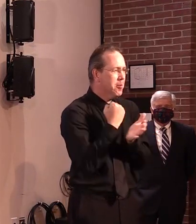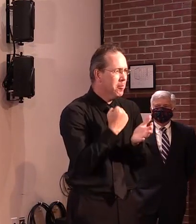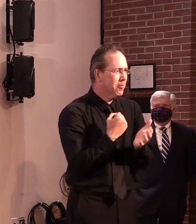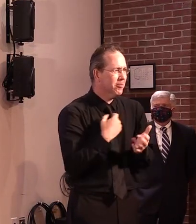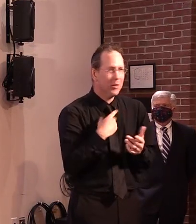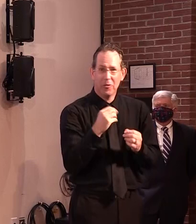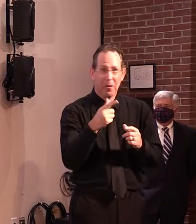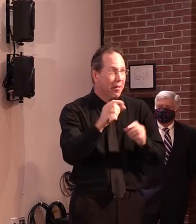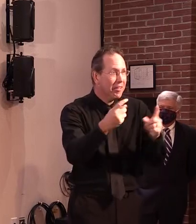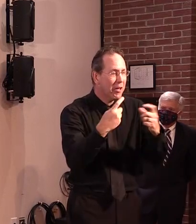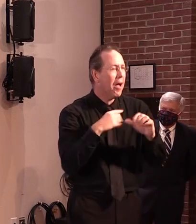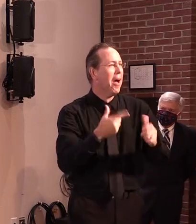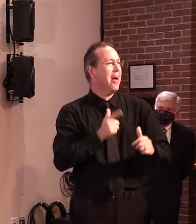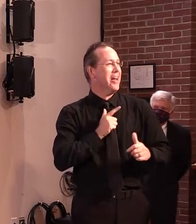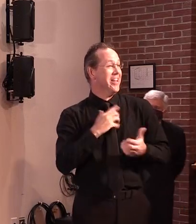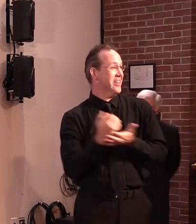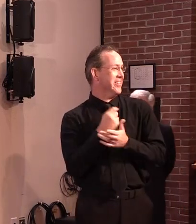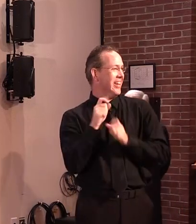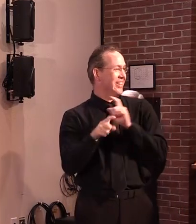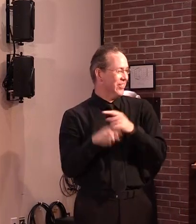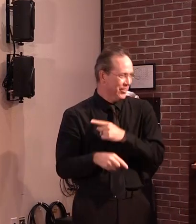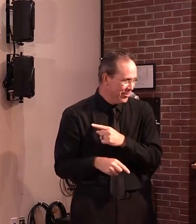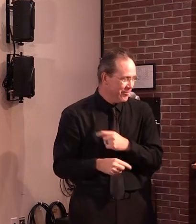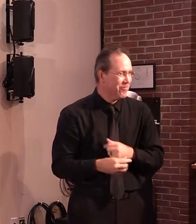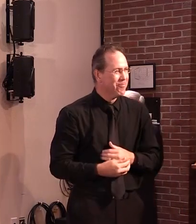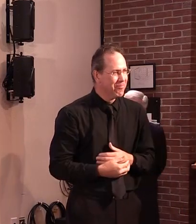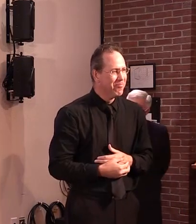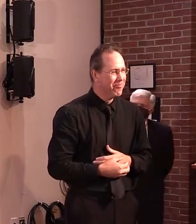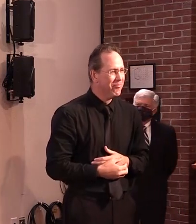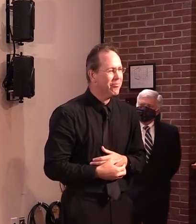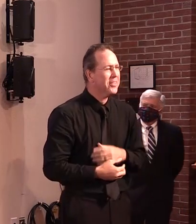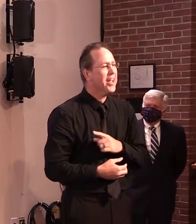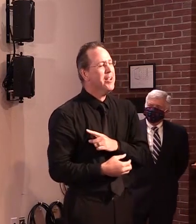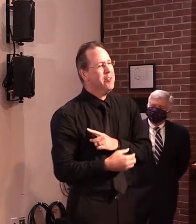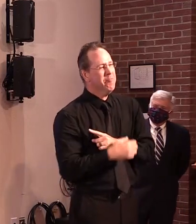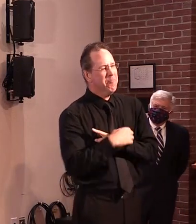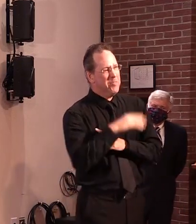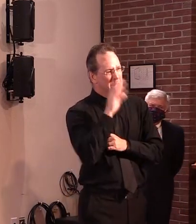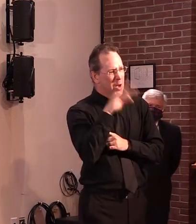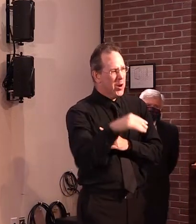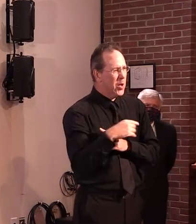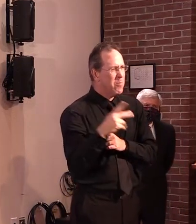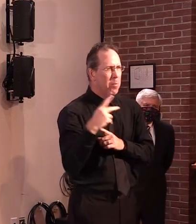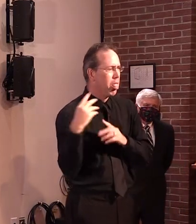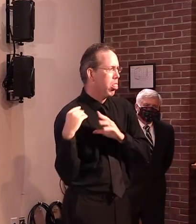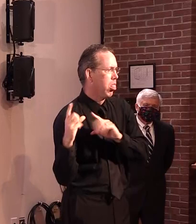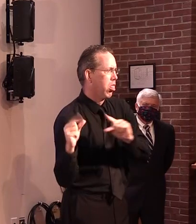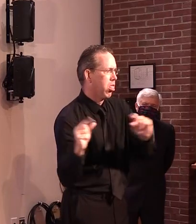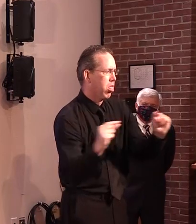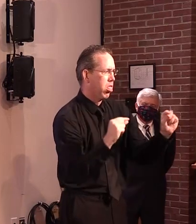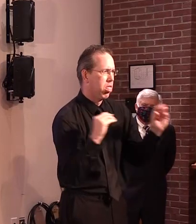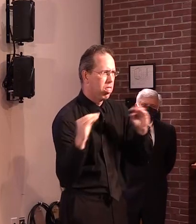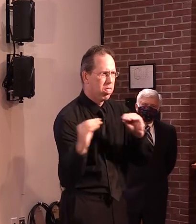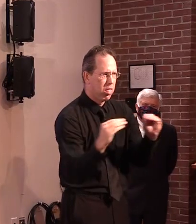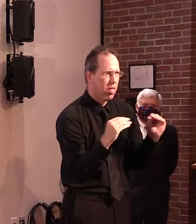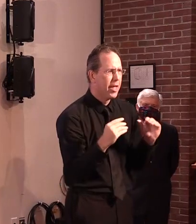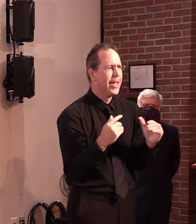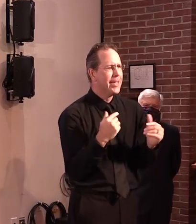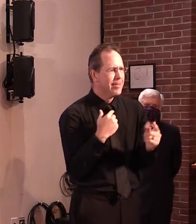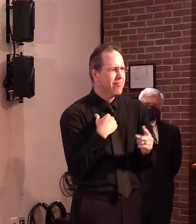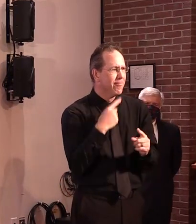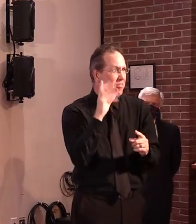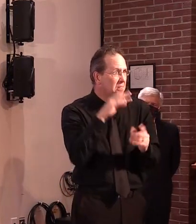the buzz around the country is confidence in the safety and efficacy and in the scientific